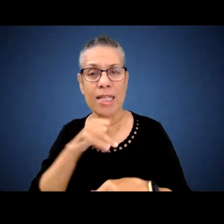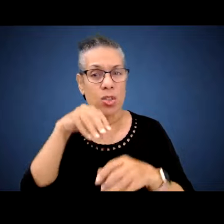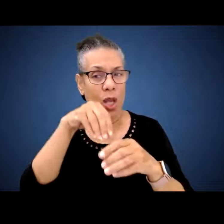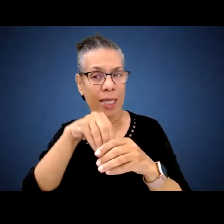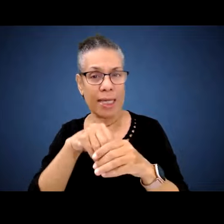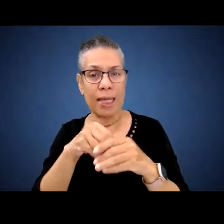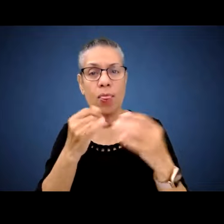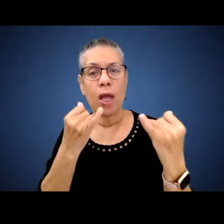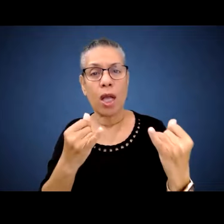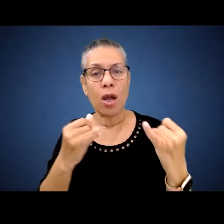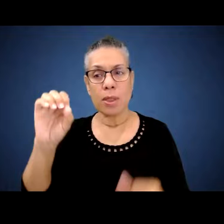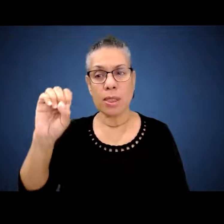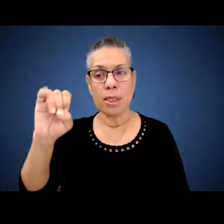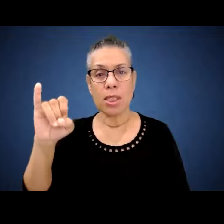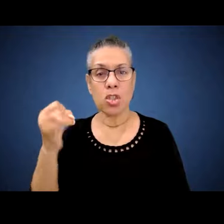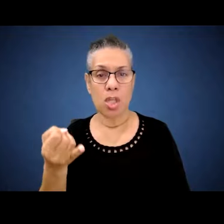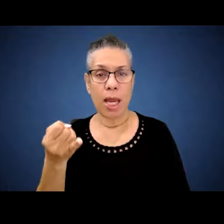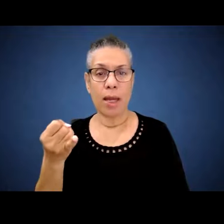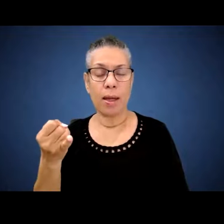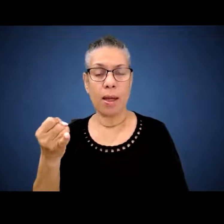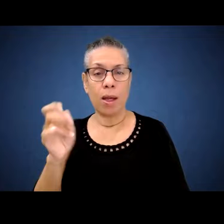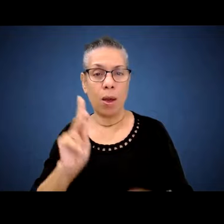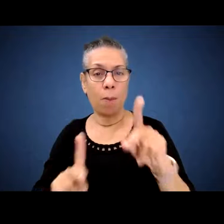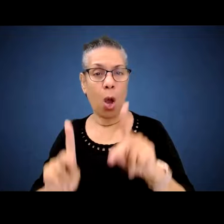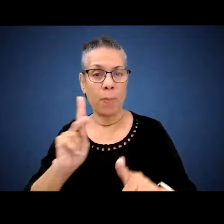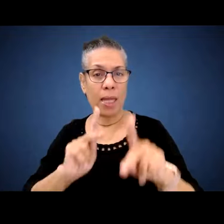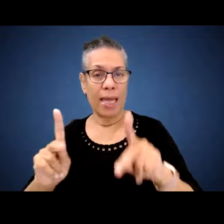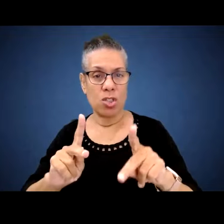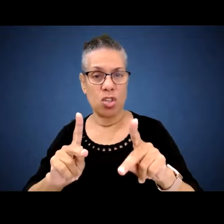EJ population definition.